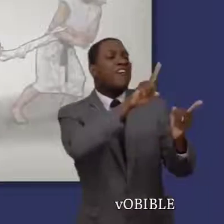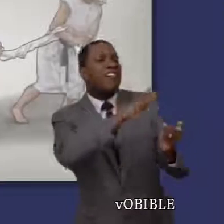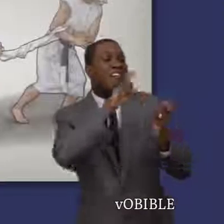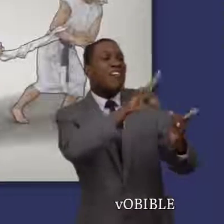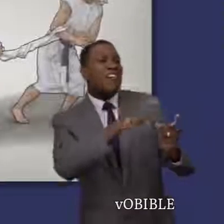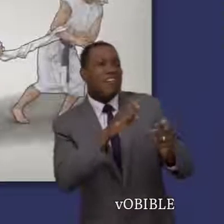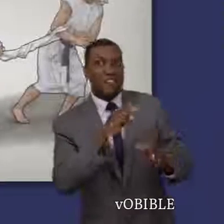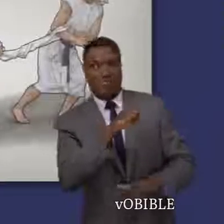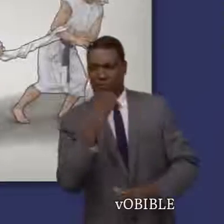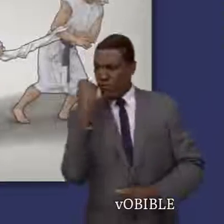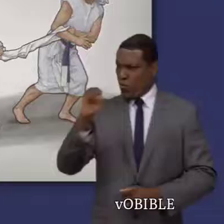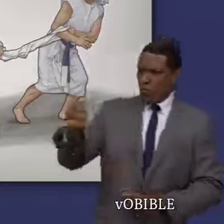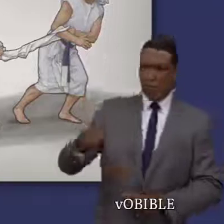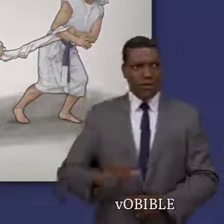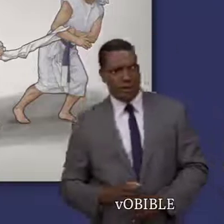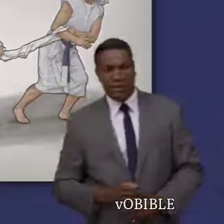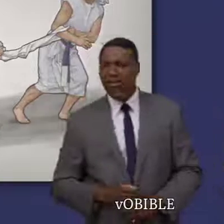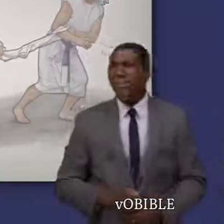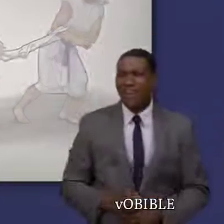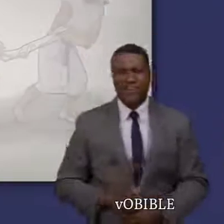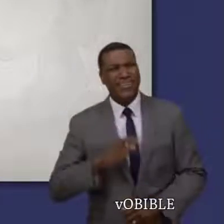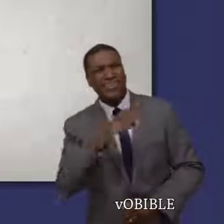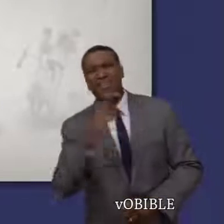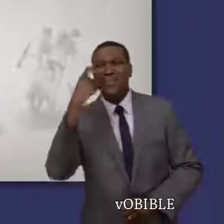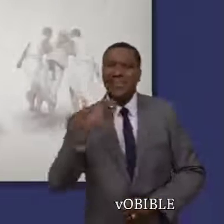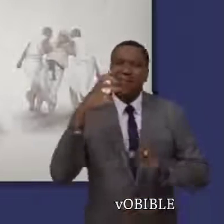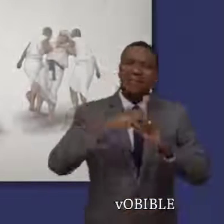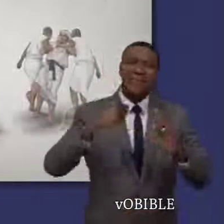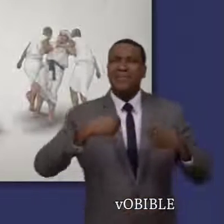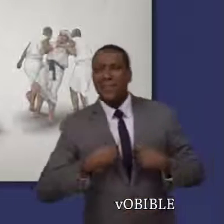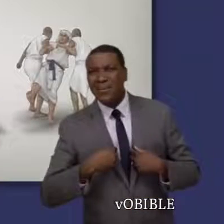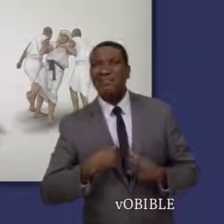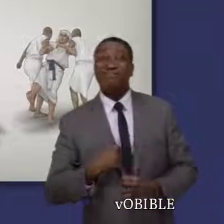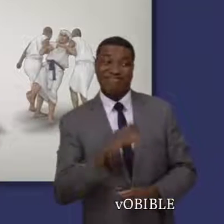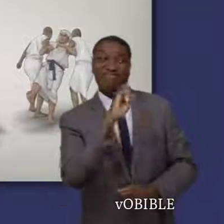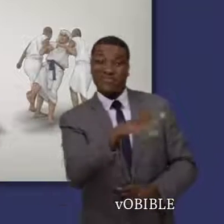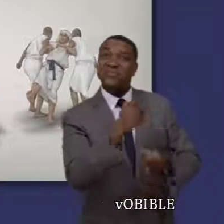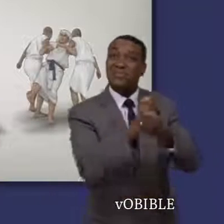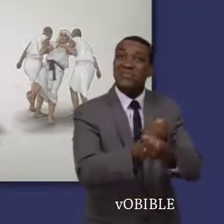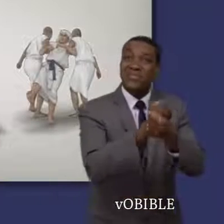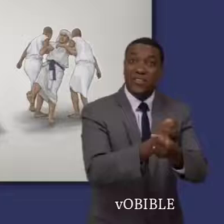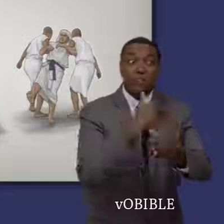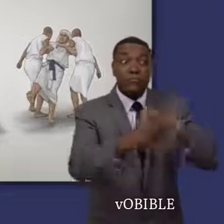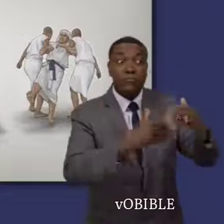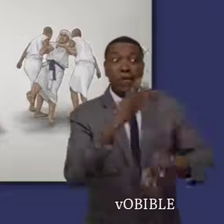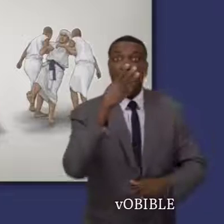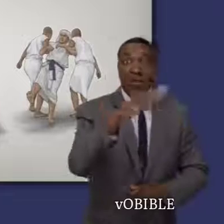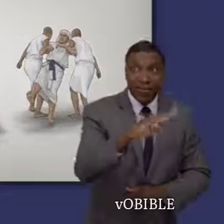to seduce Joseph, but fails. She accuses him of sexual assault, and he is